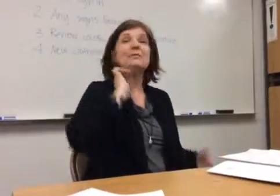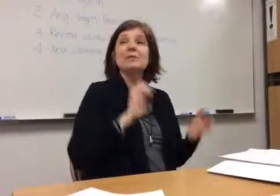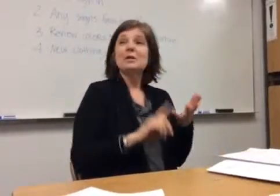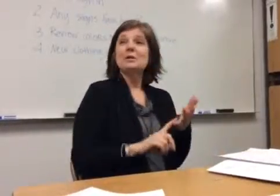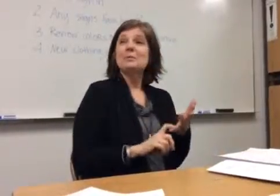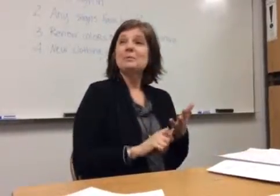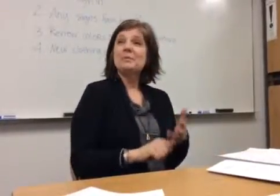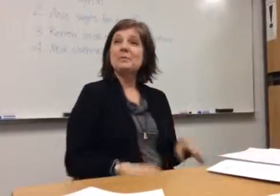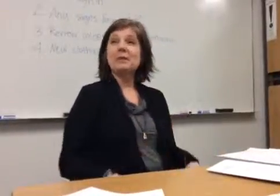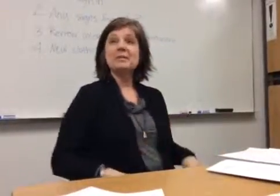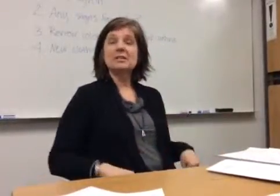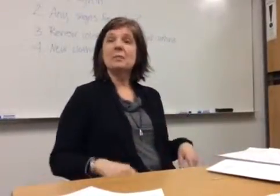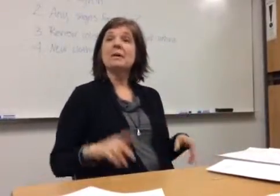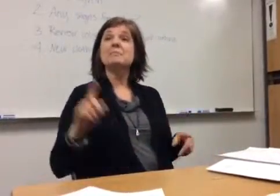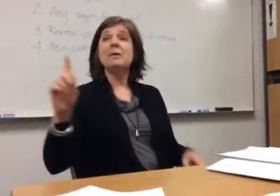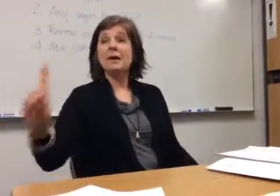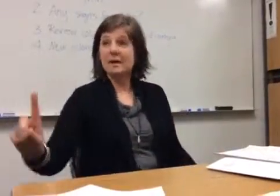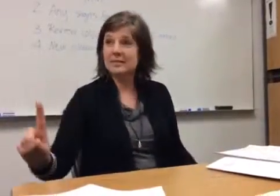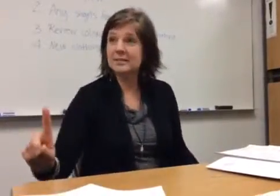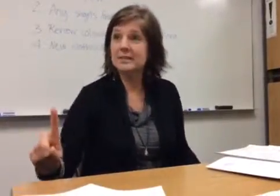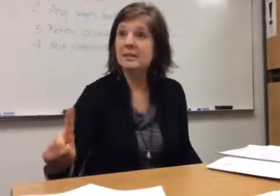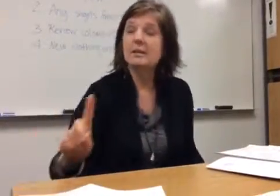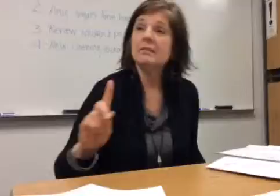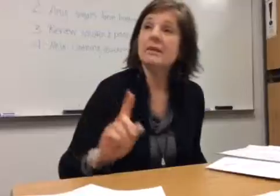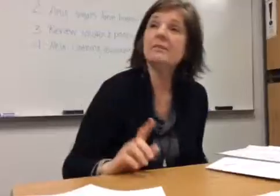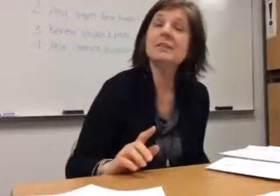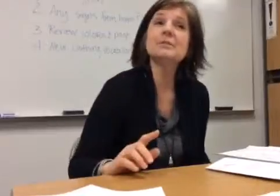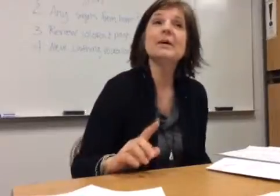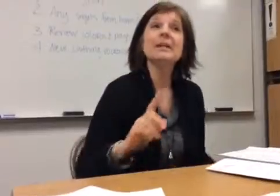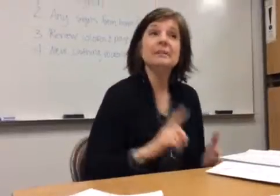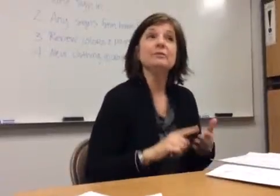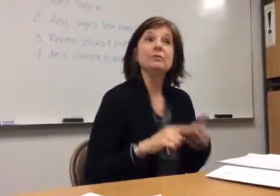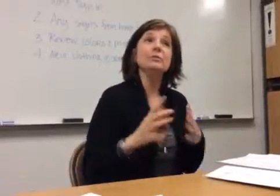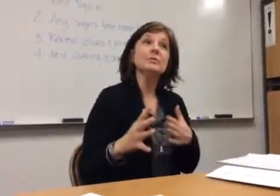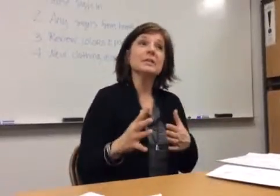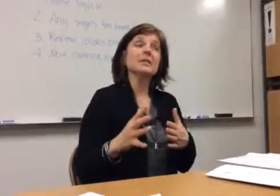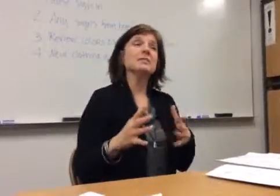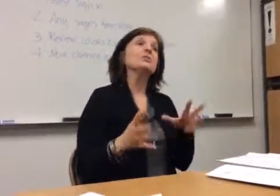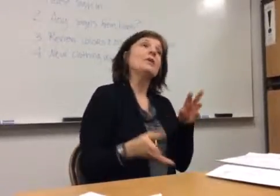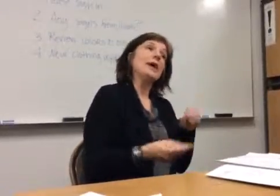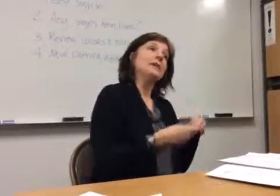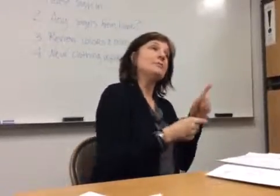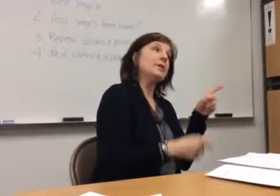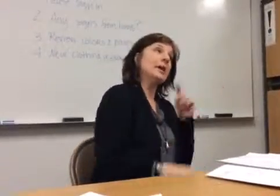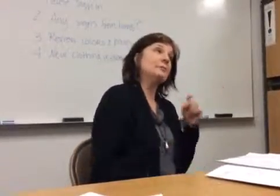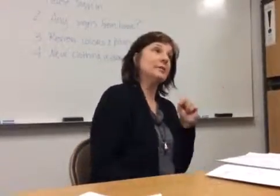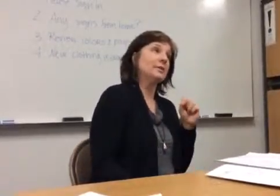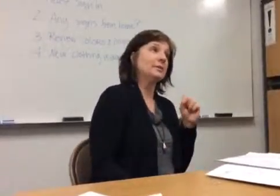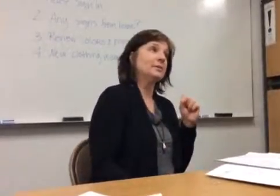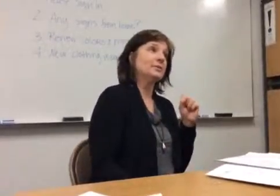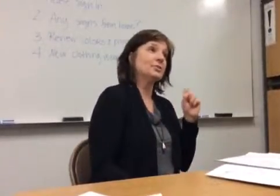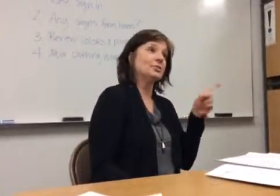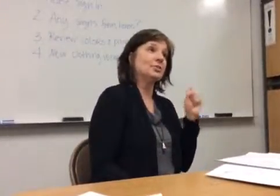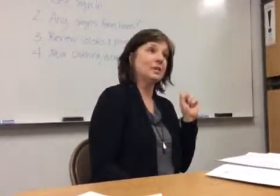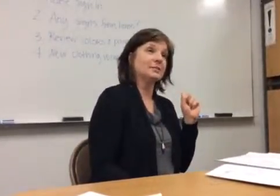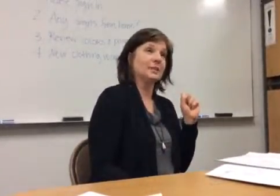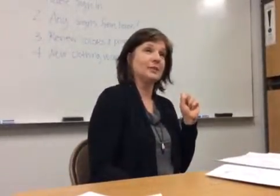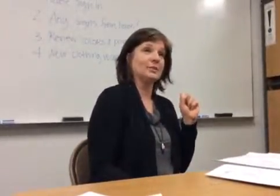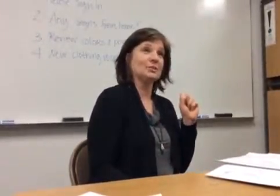if, it pants. Right? They probably just call it pants. But think of it this way. If you use it, you're adding vocabulary to your child's language. So